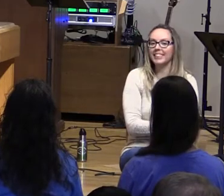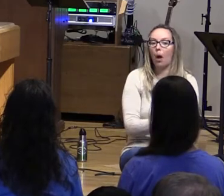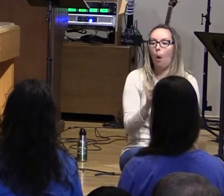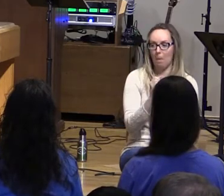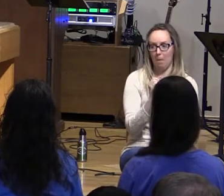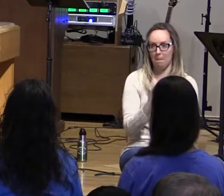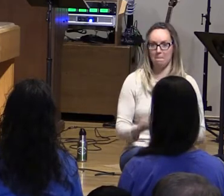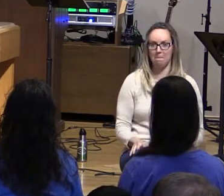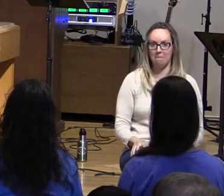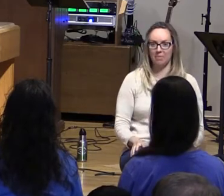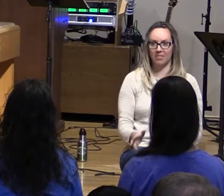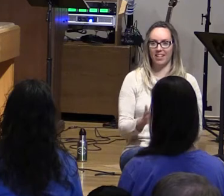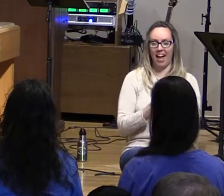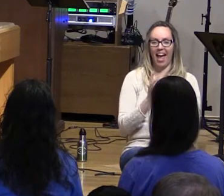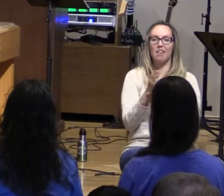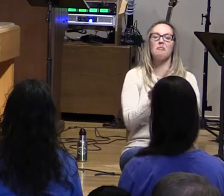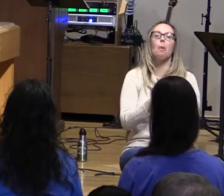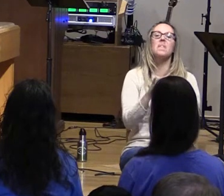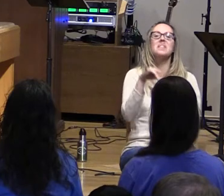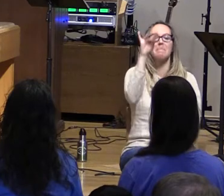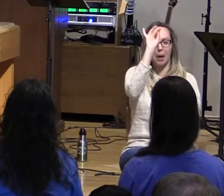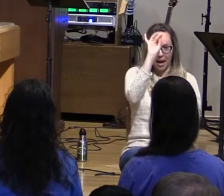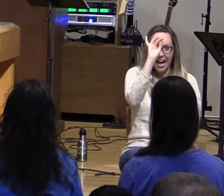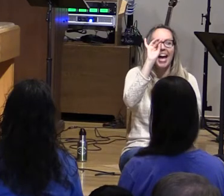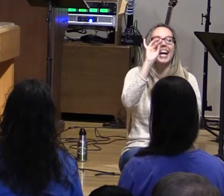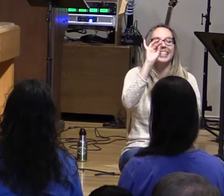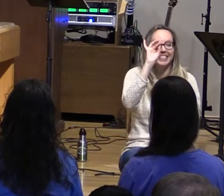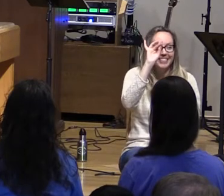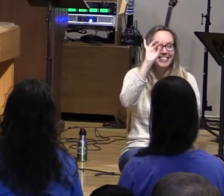One more, and of the Holy Spirit.